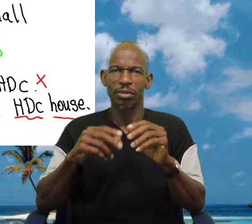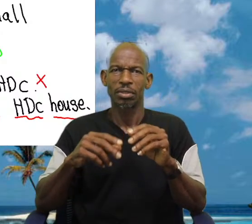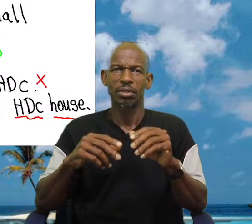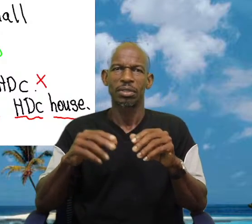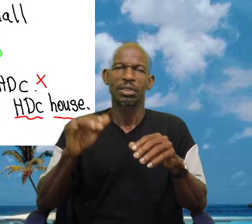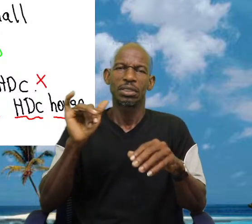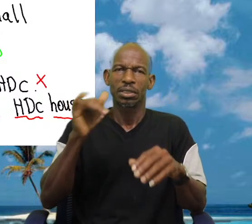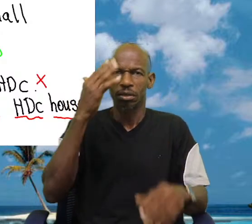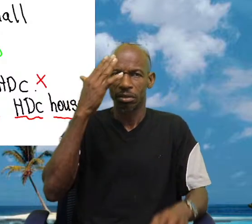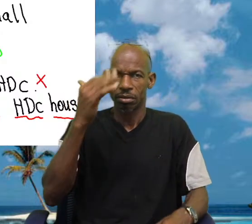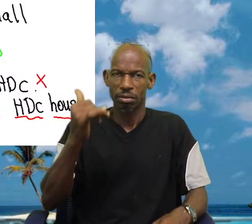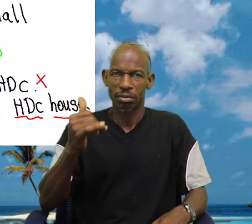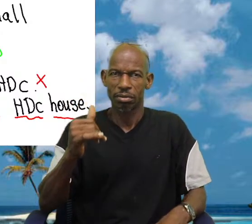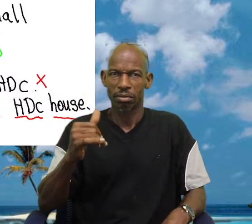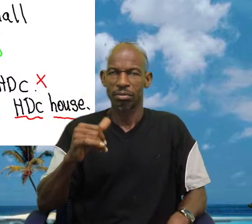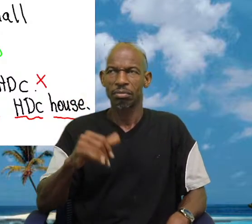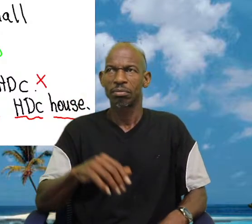why,